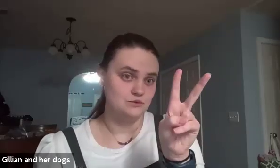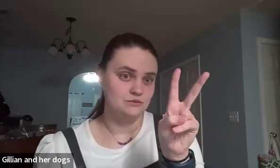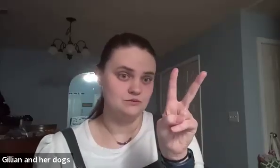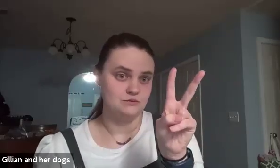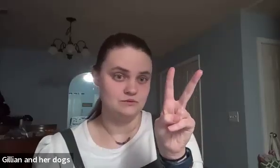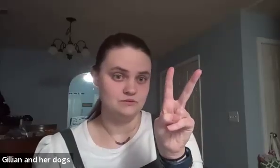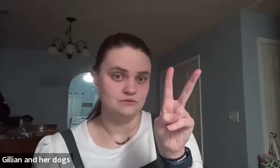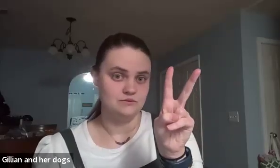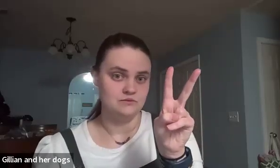32,